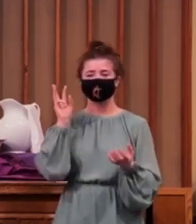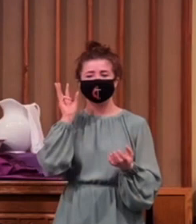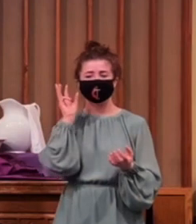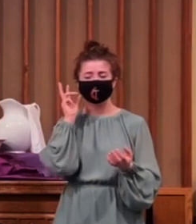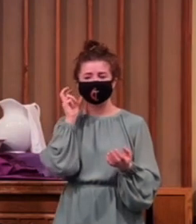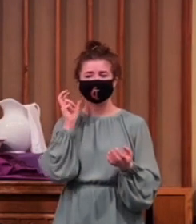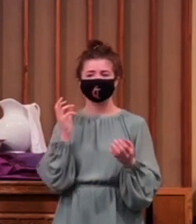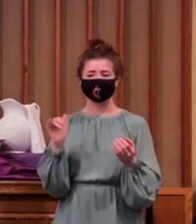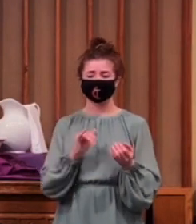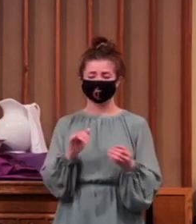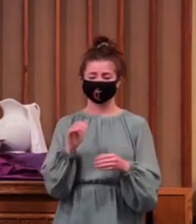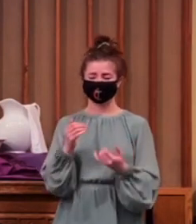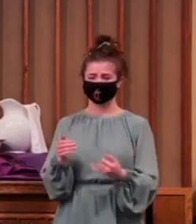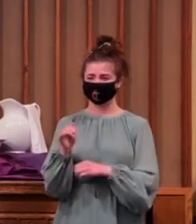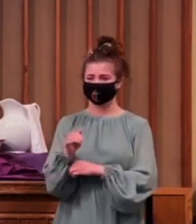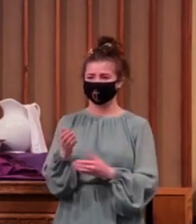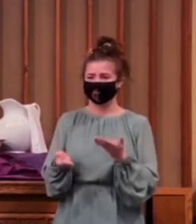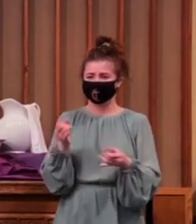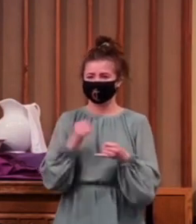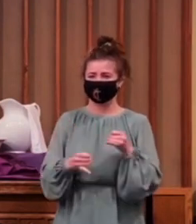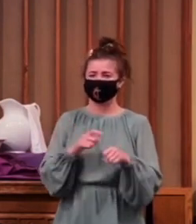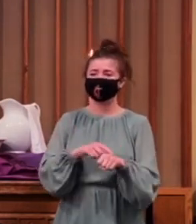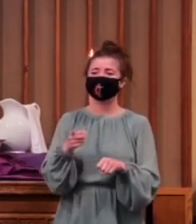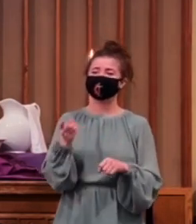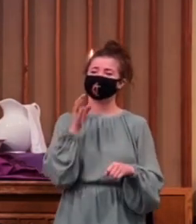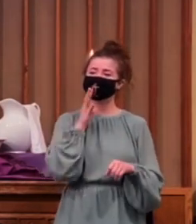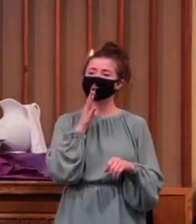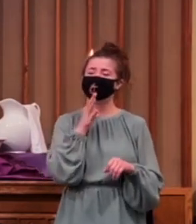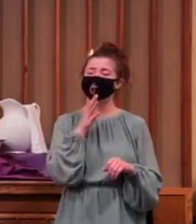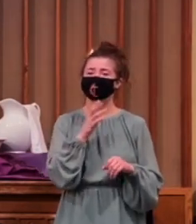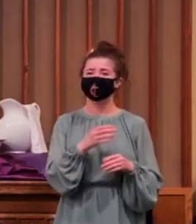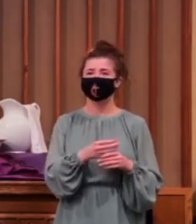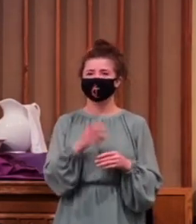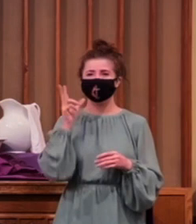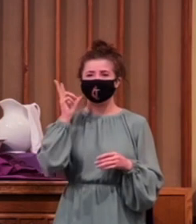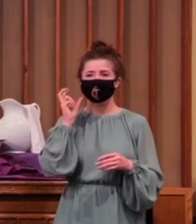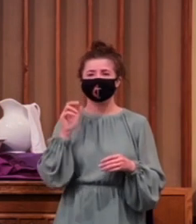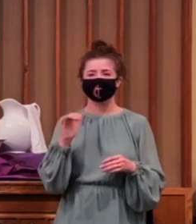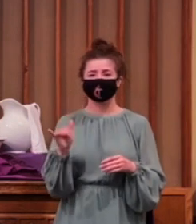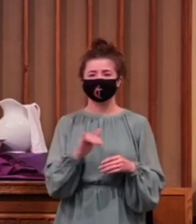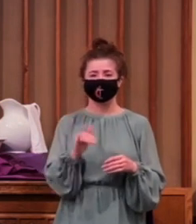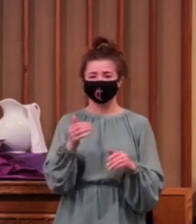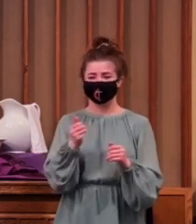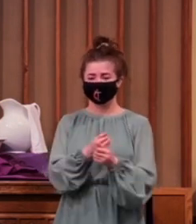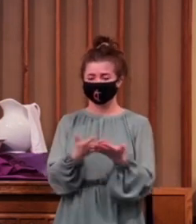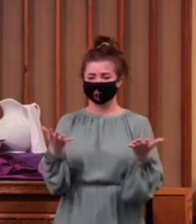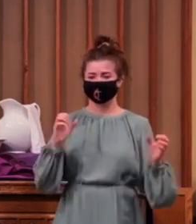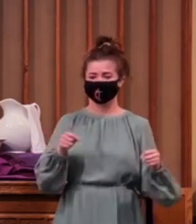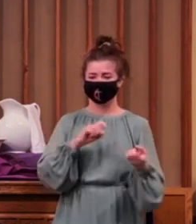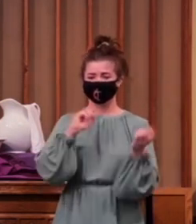the last time you speak. We want to listen like everything could change